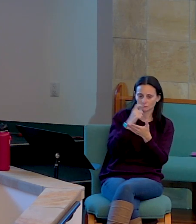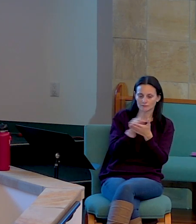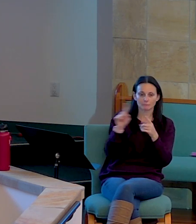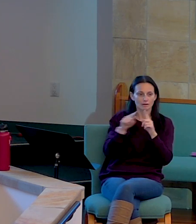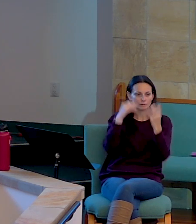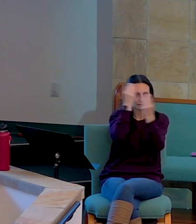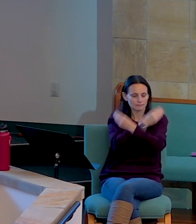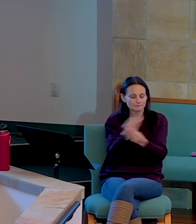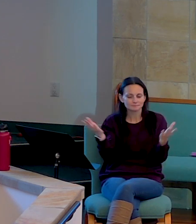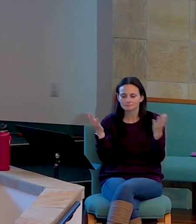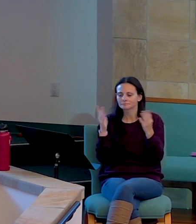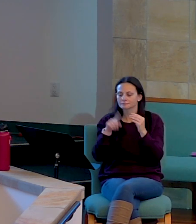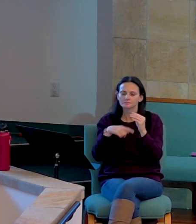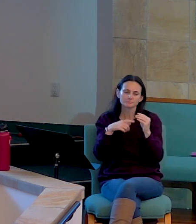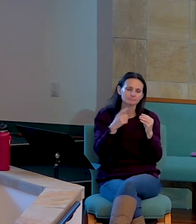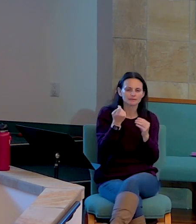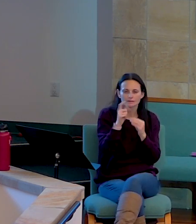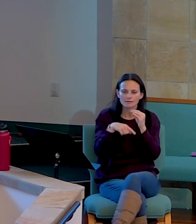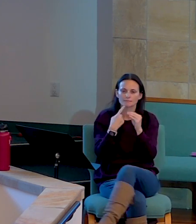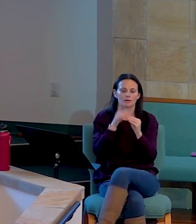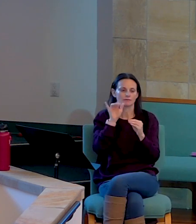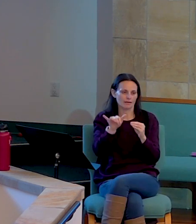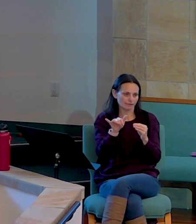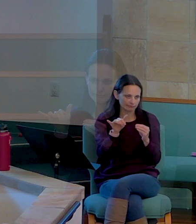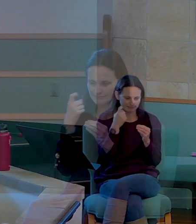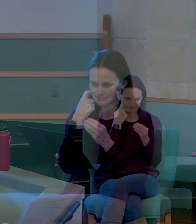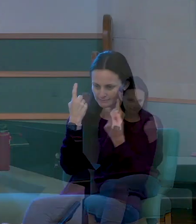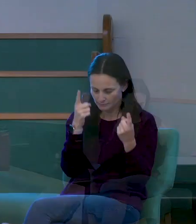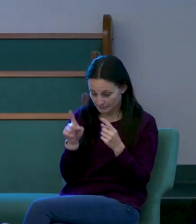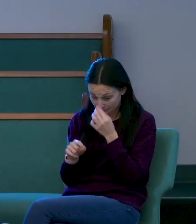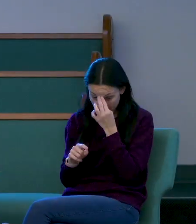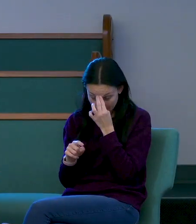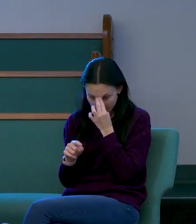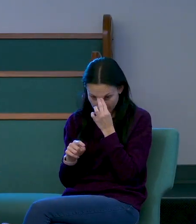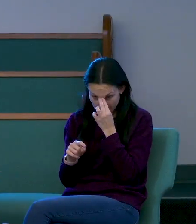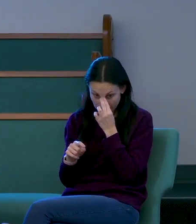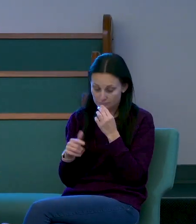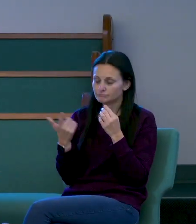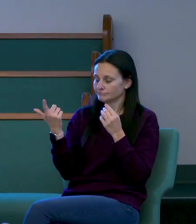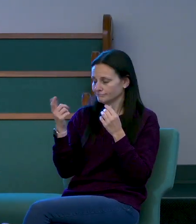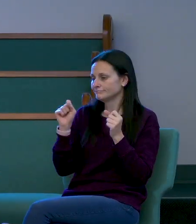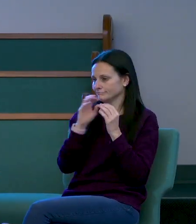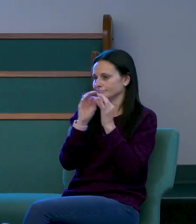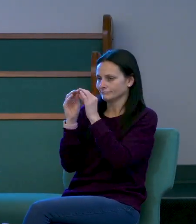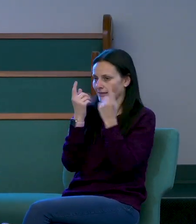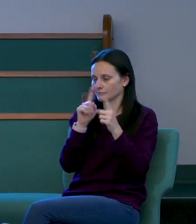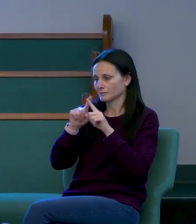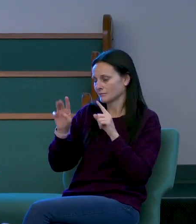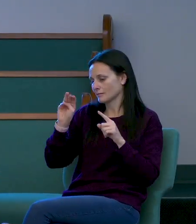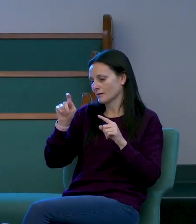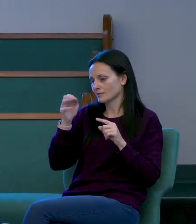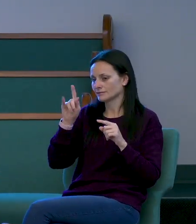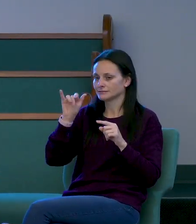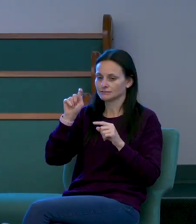to date or share a little bit about that with you. It is not without controversy, but you know, the Methodist Church has been